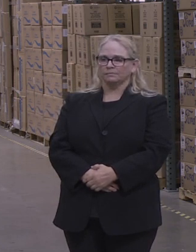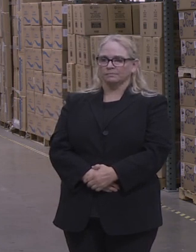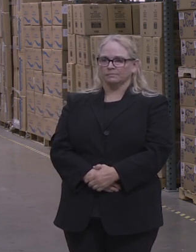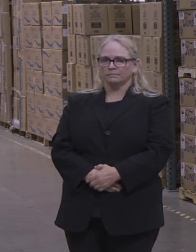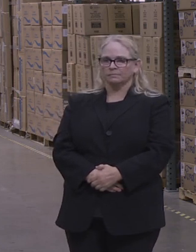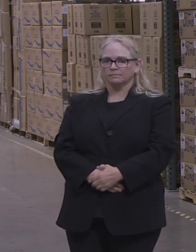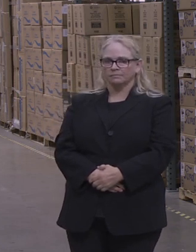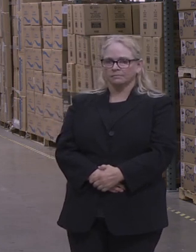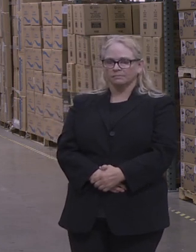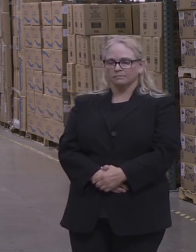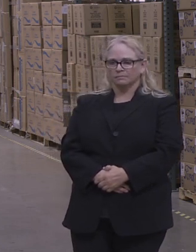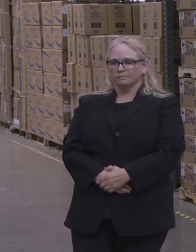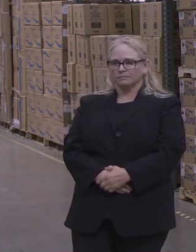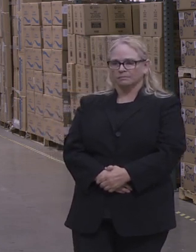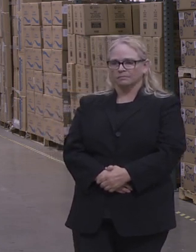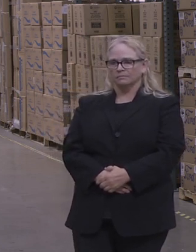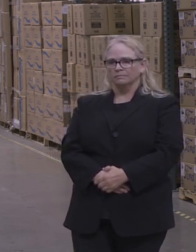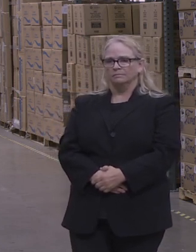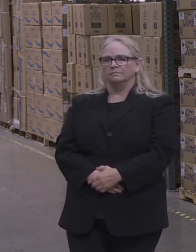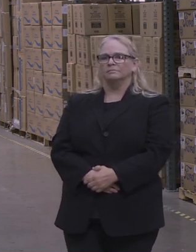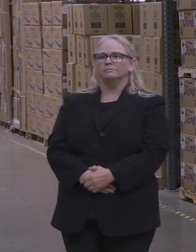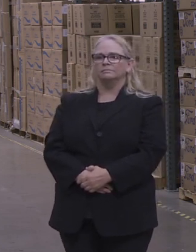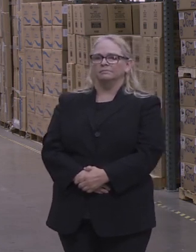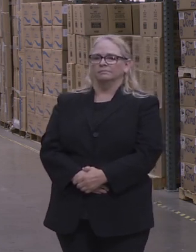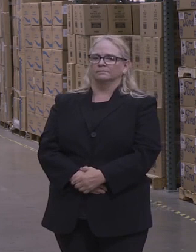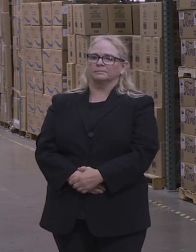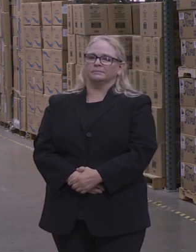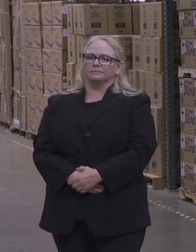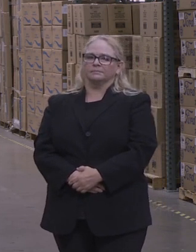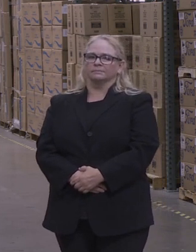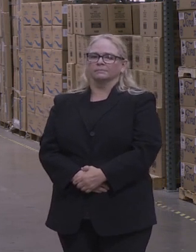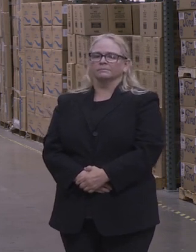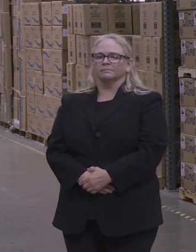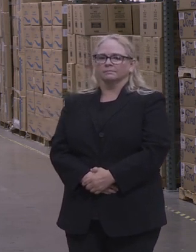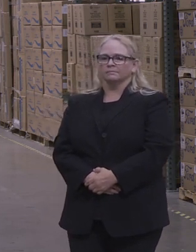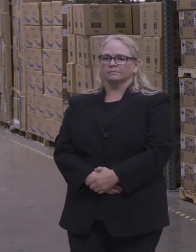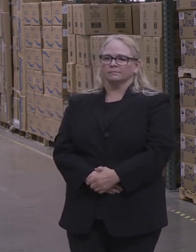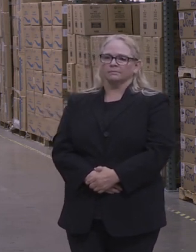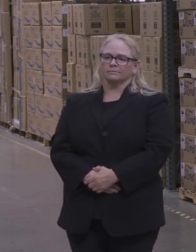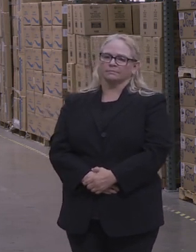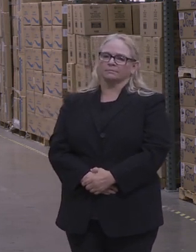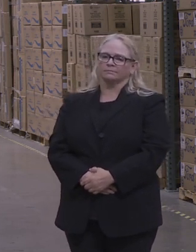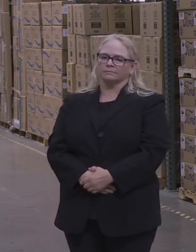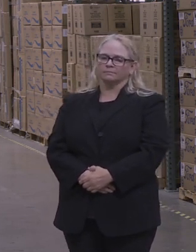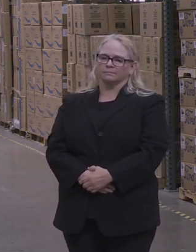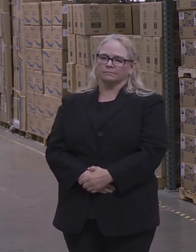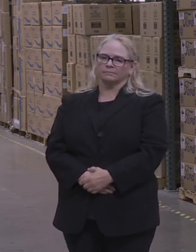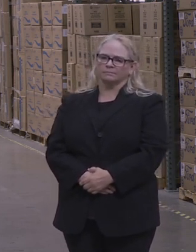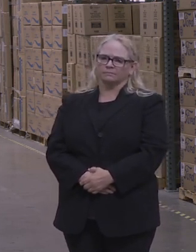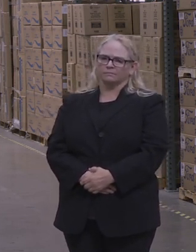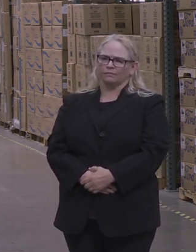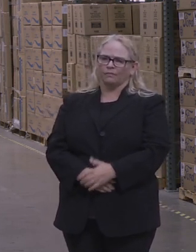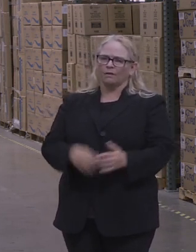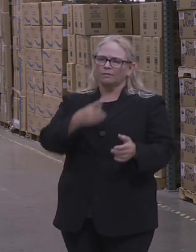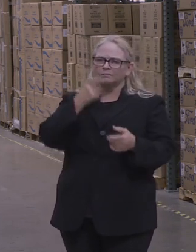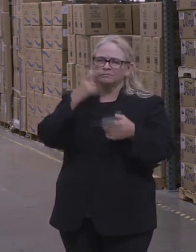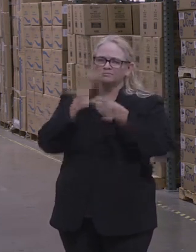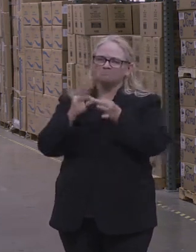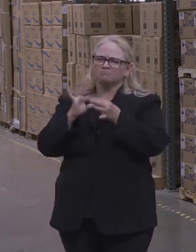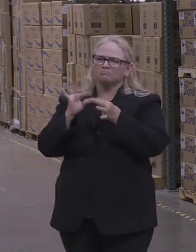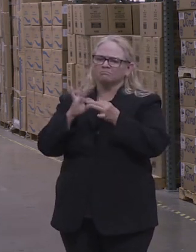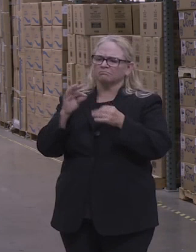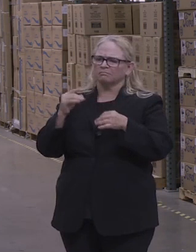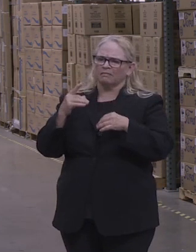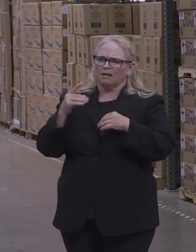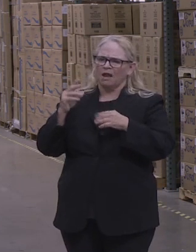Thank you, Governor. You mentioned that you're hearing from some medical workers, nurses, and others that they're not getting PPE, which we've